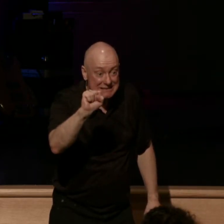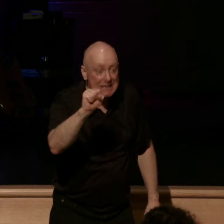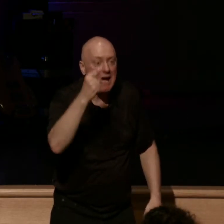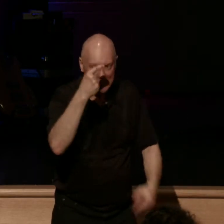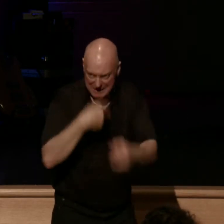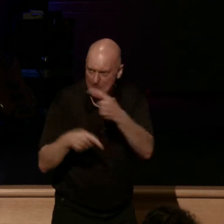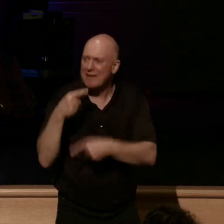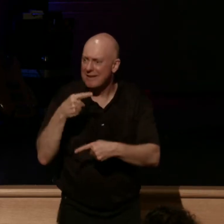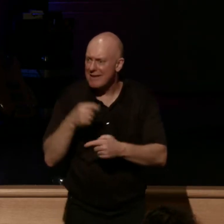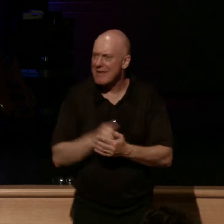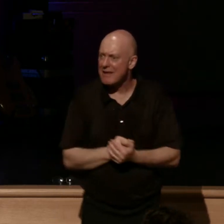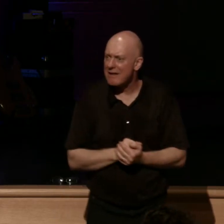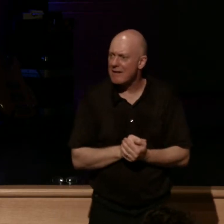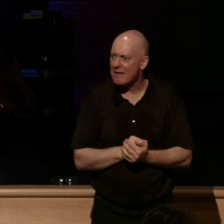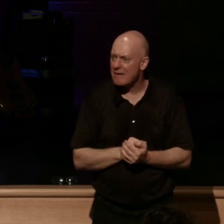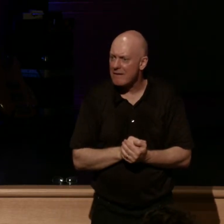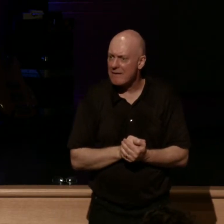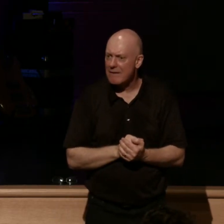coming.